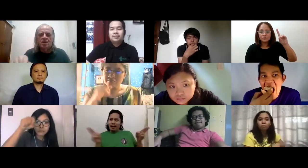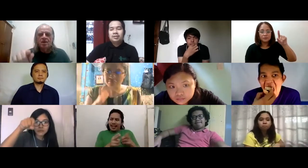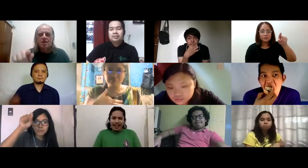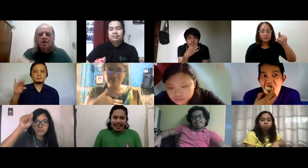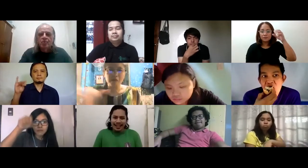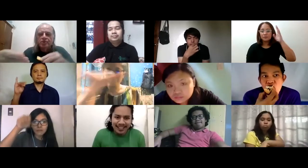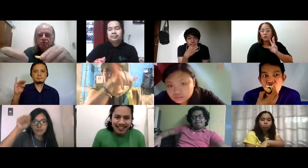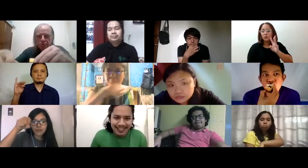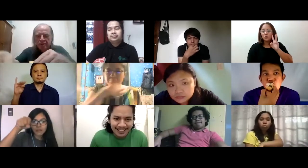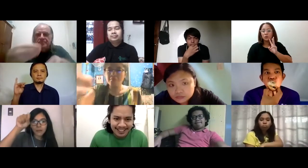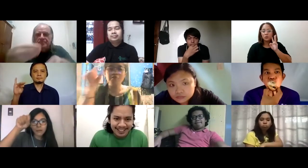you want to trade?